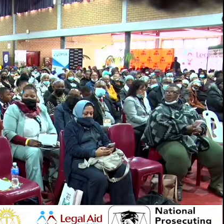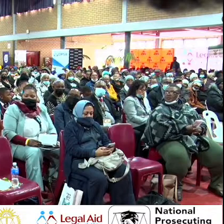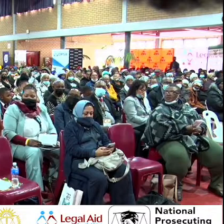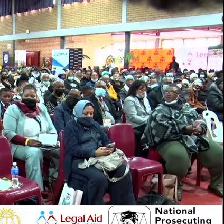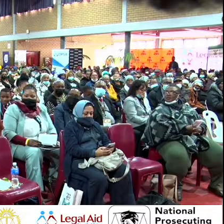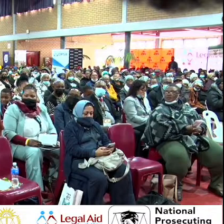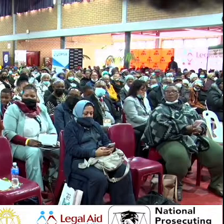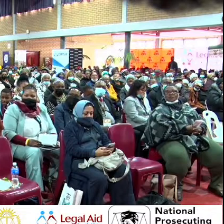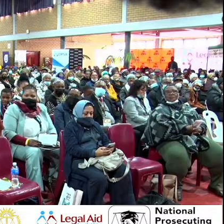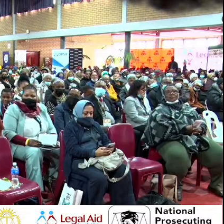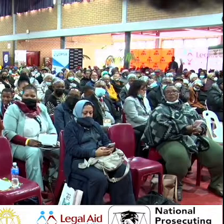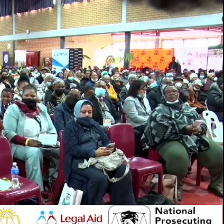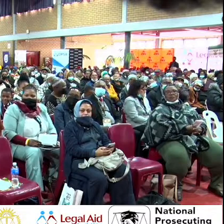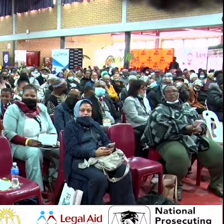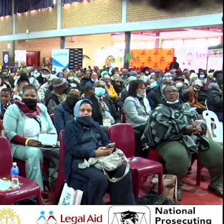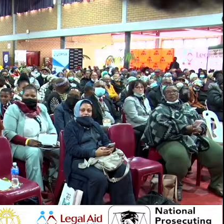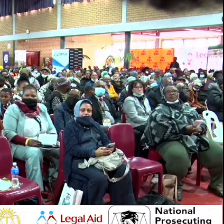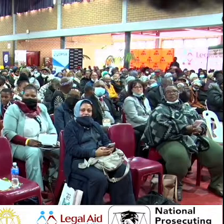going upstairs,